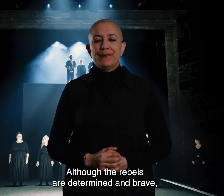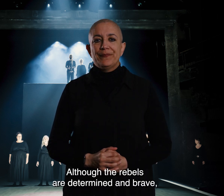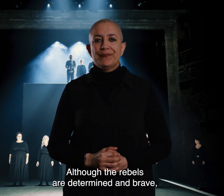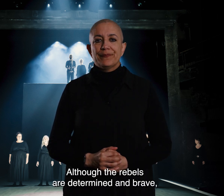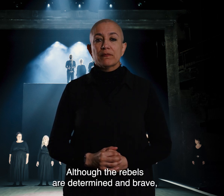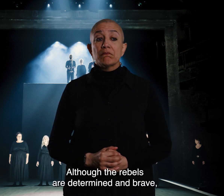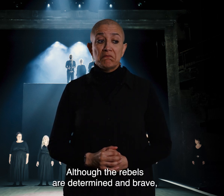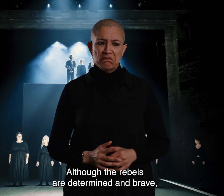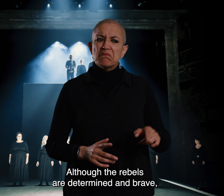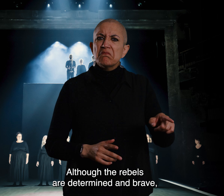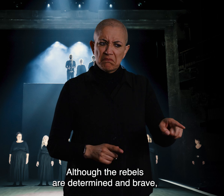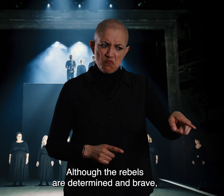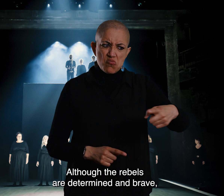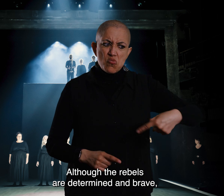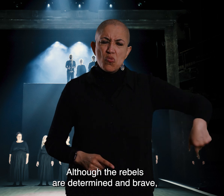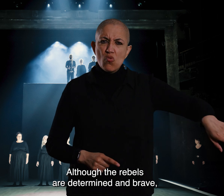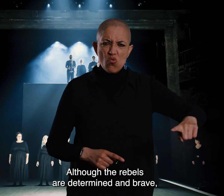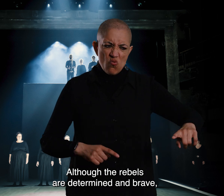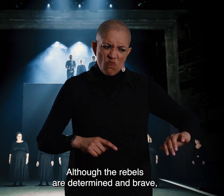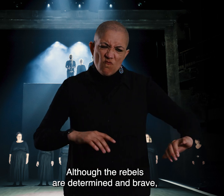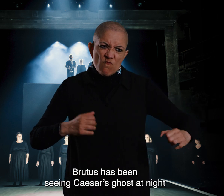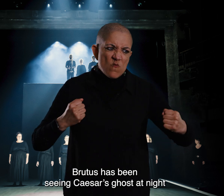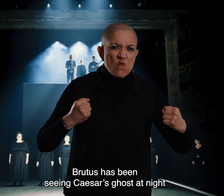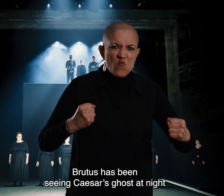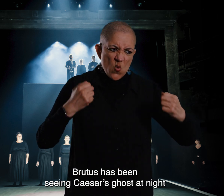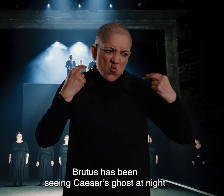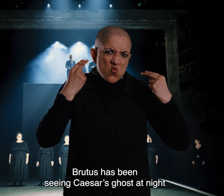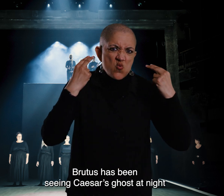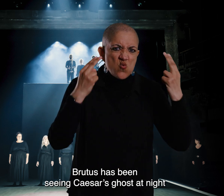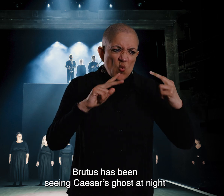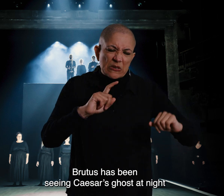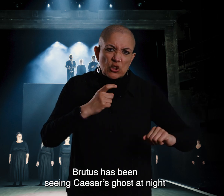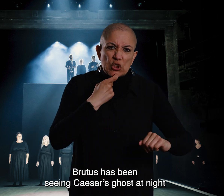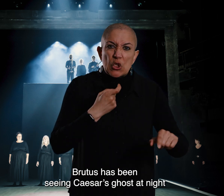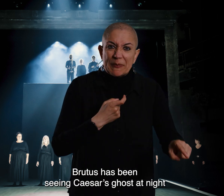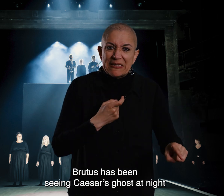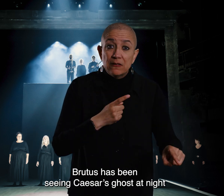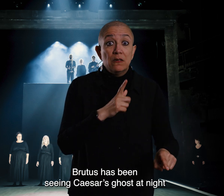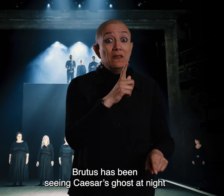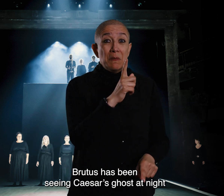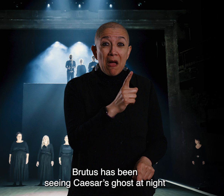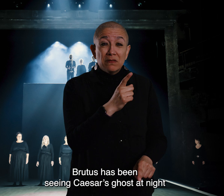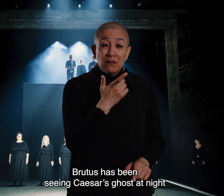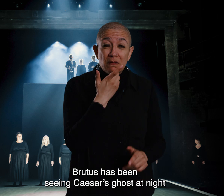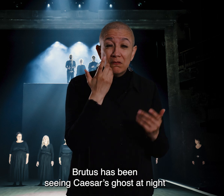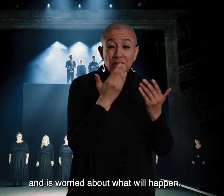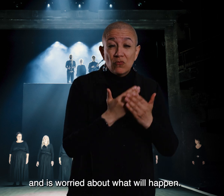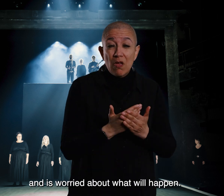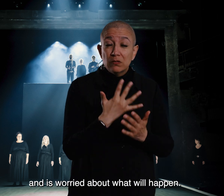Although the rebels are determined and brave, Brutus has been seeing Caesar's ghost at night and is worried about what will